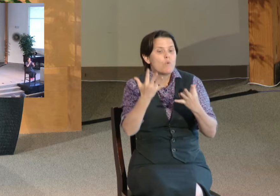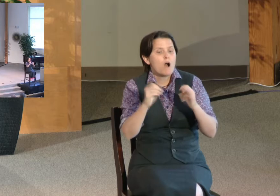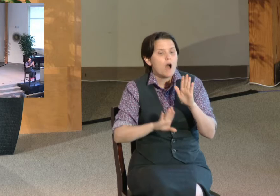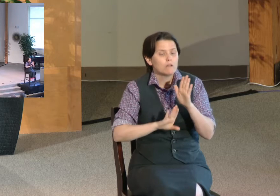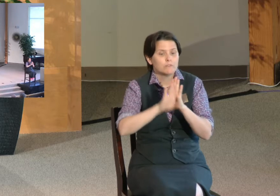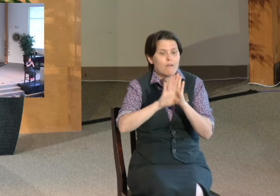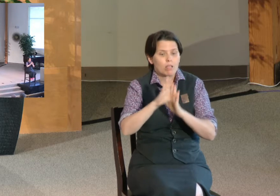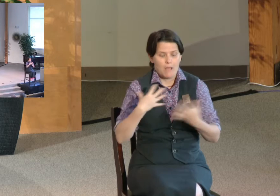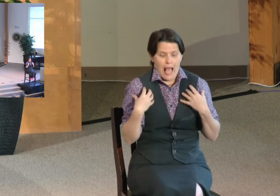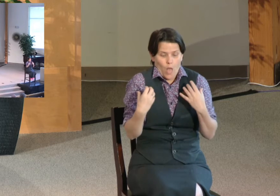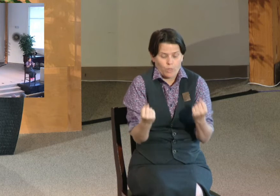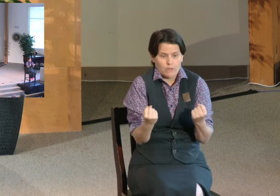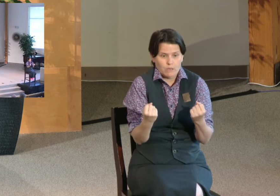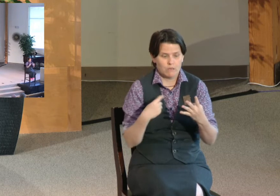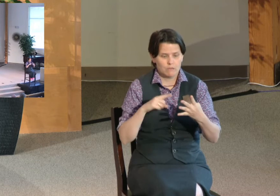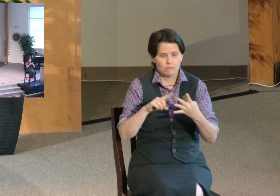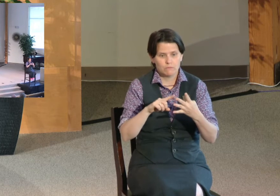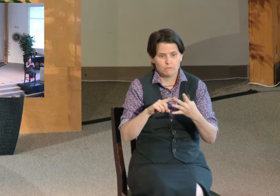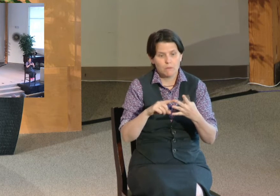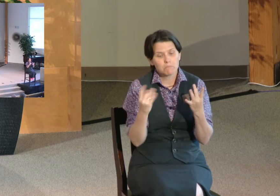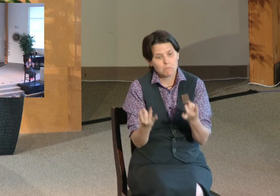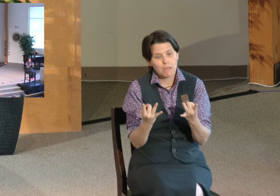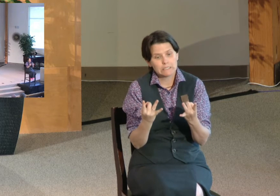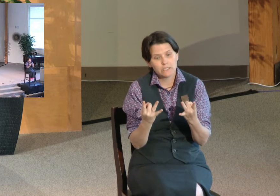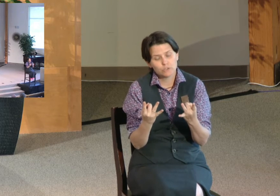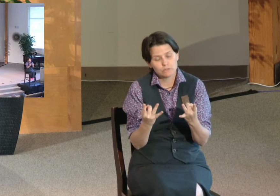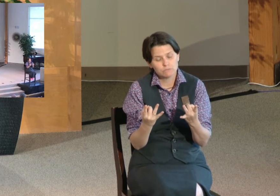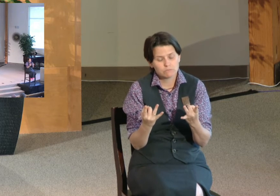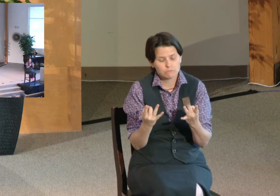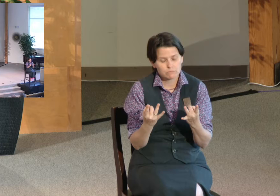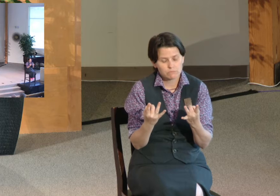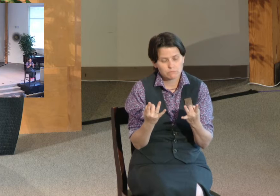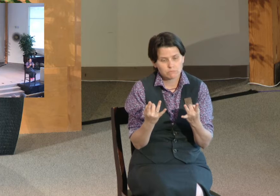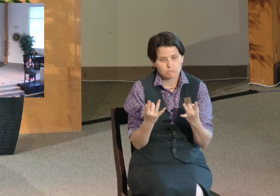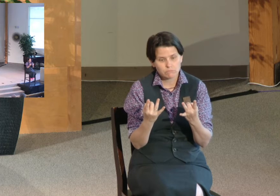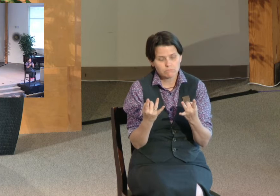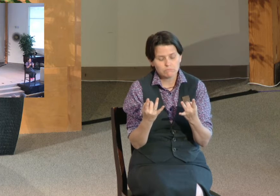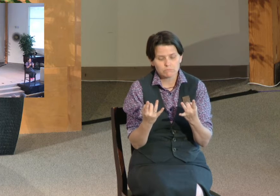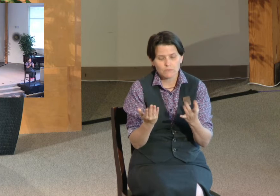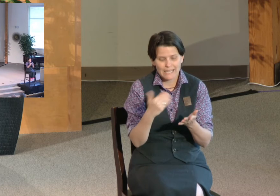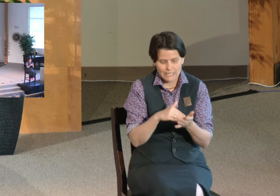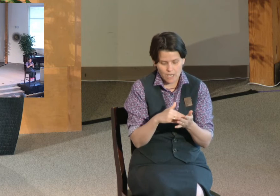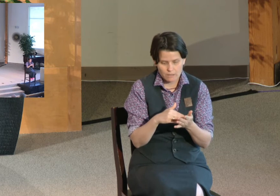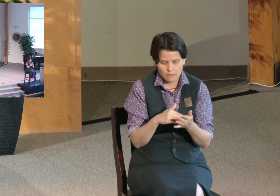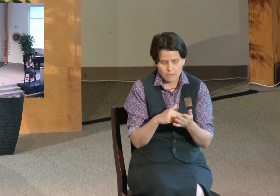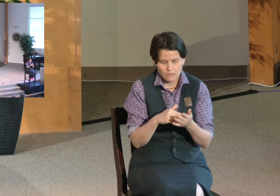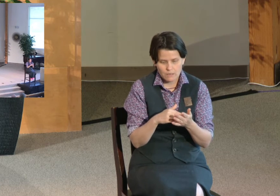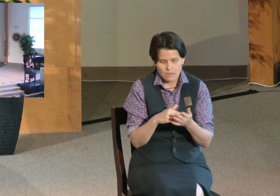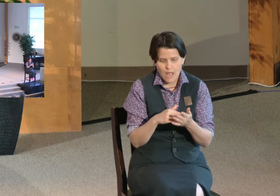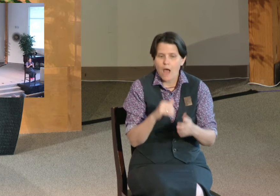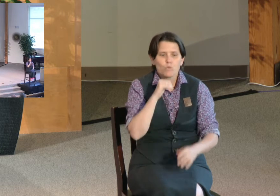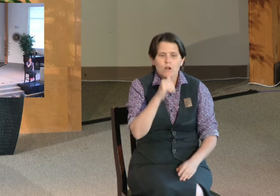again, and we're going to stop shoulding all over ourselves in this